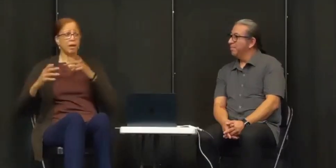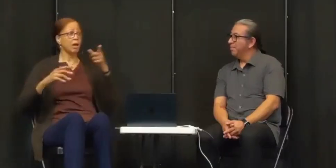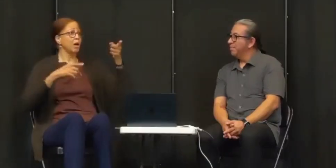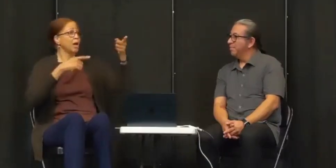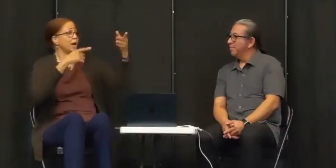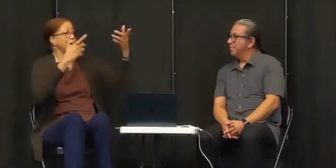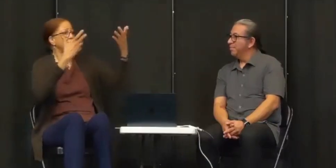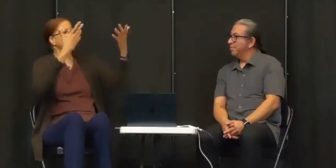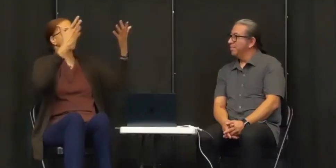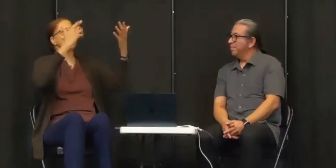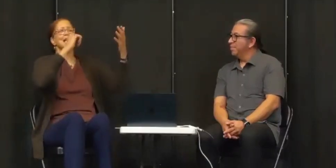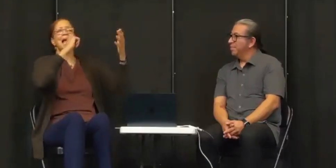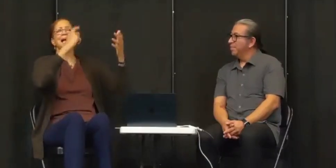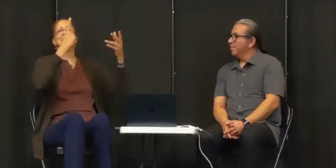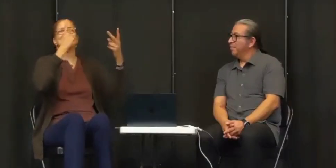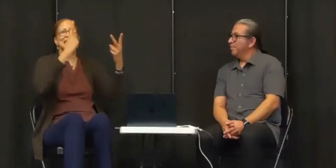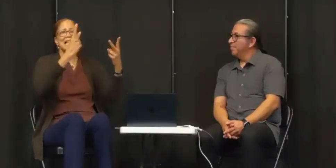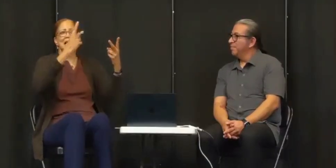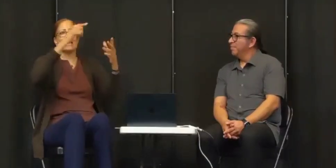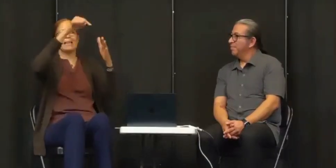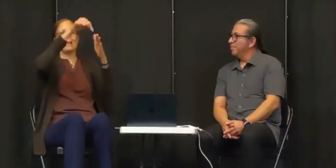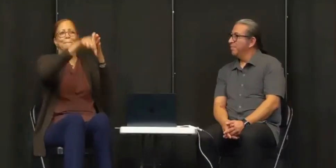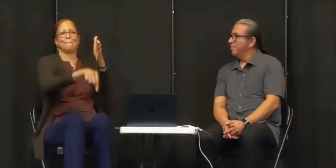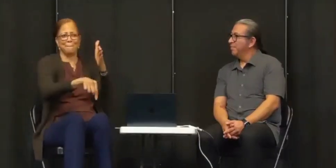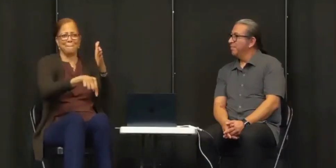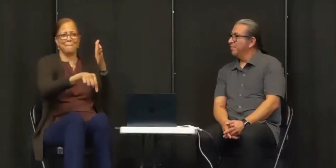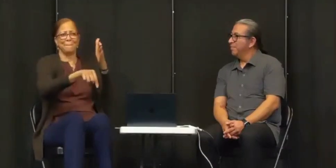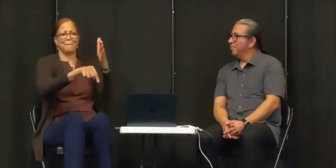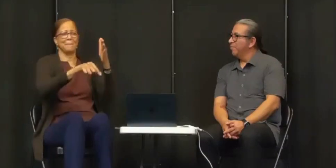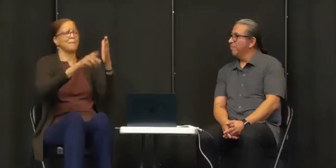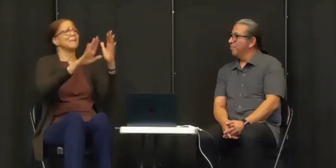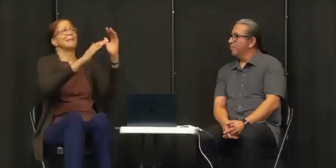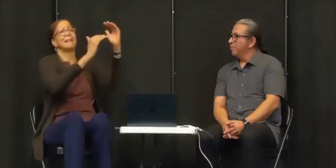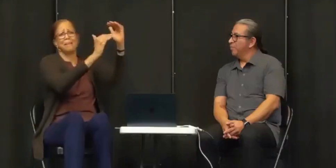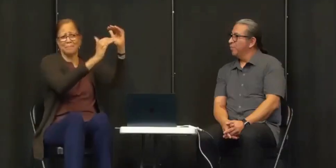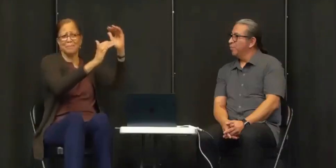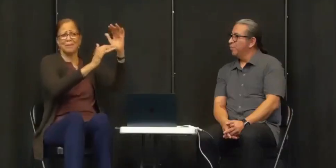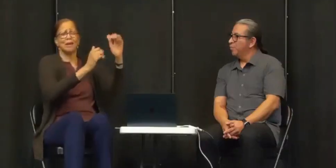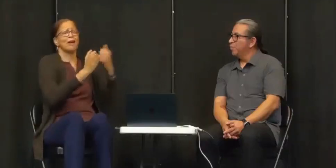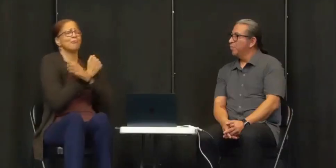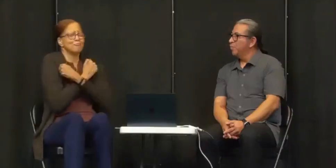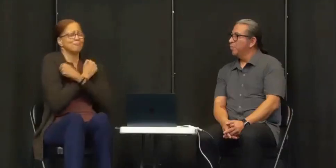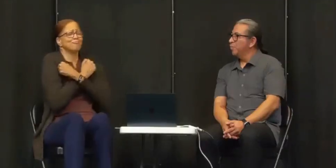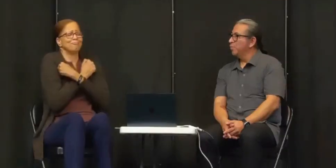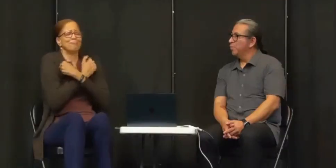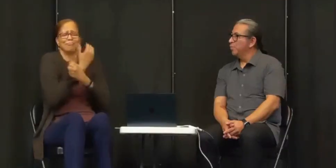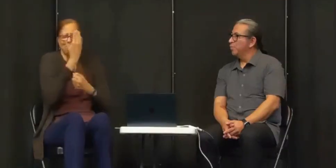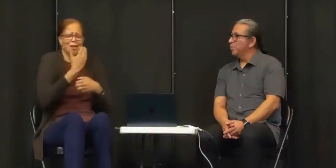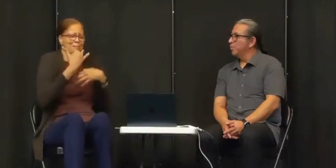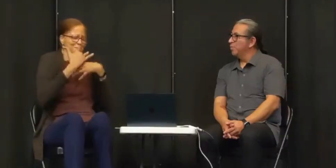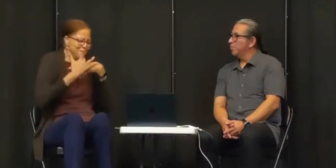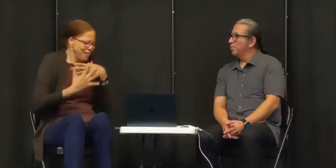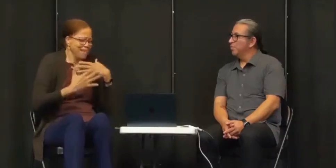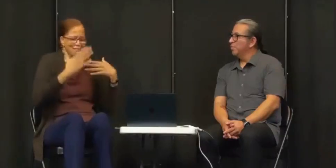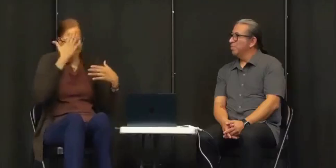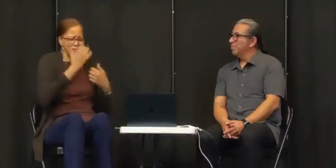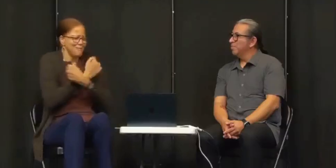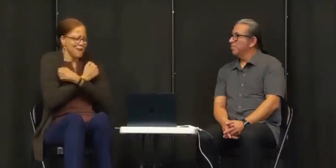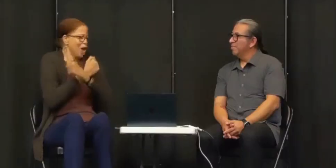us. When I go to my hearing family, I may not have that in-depth of a